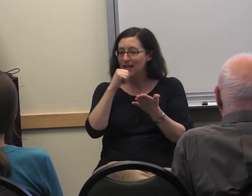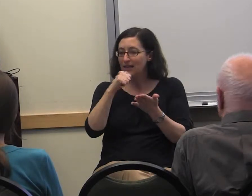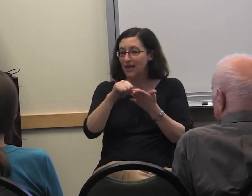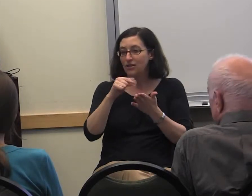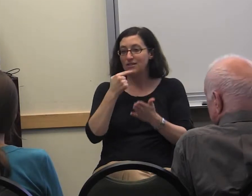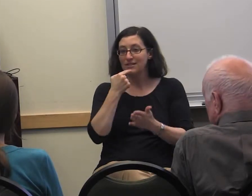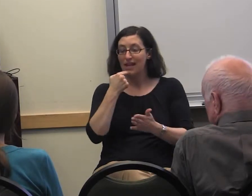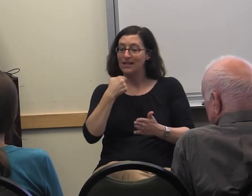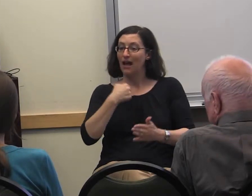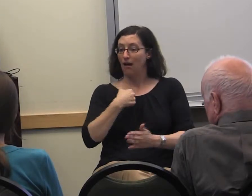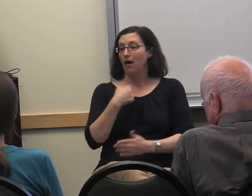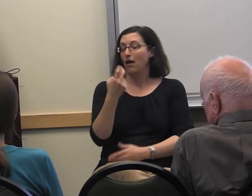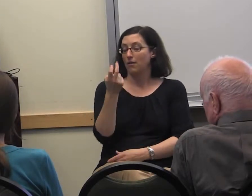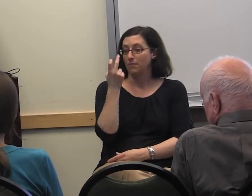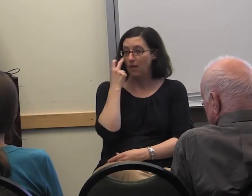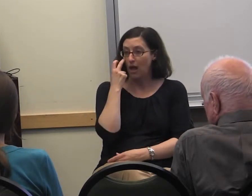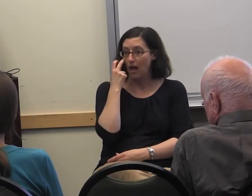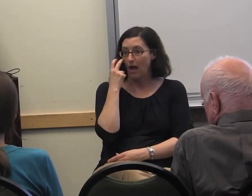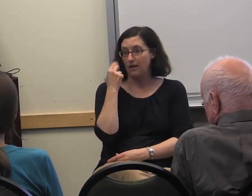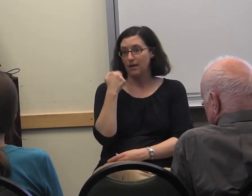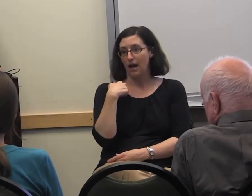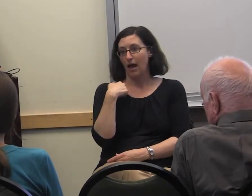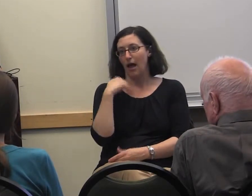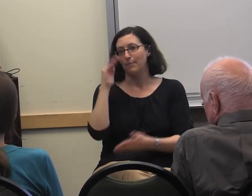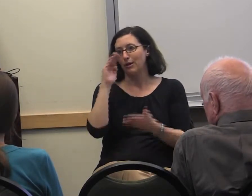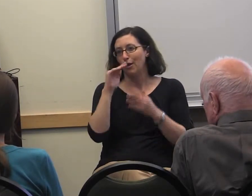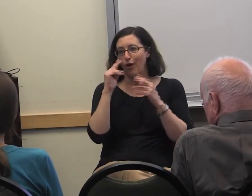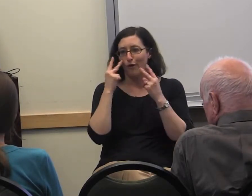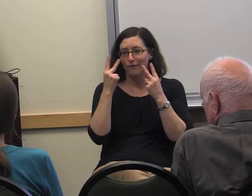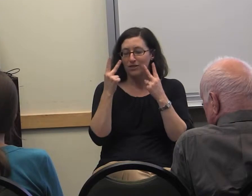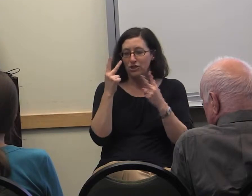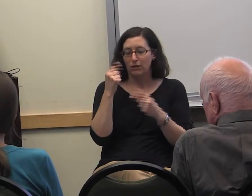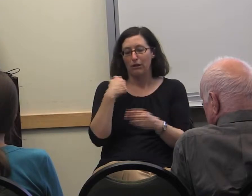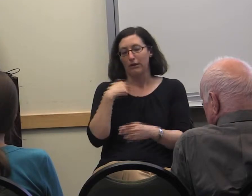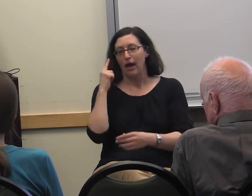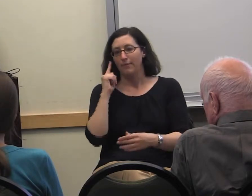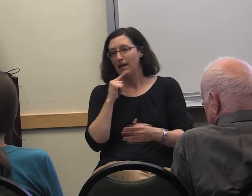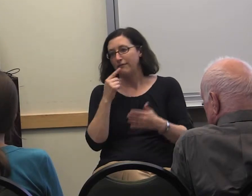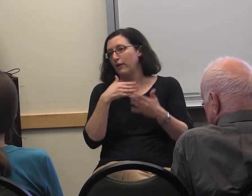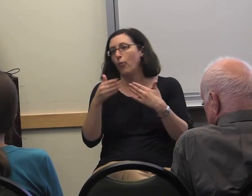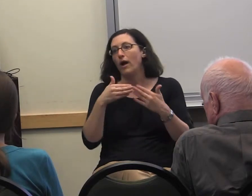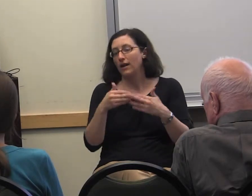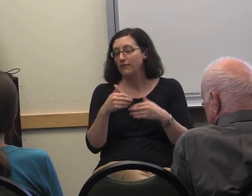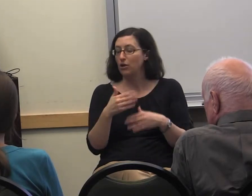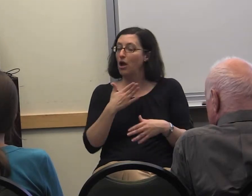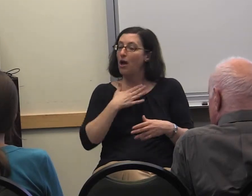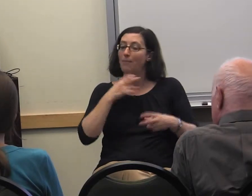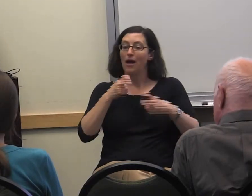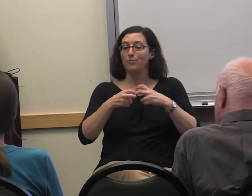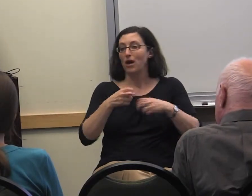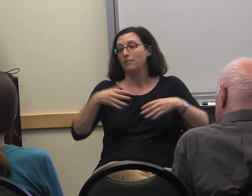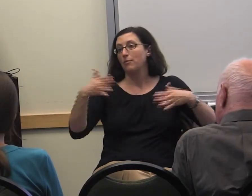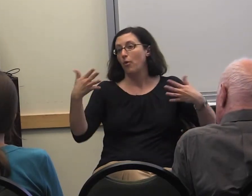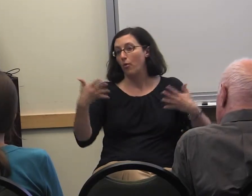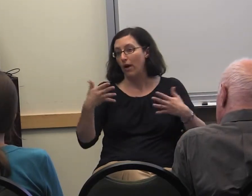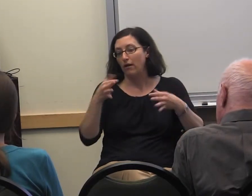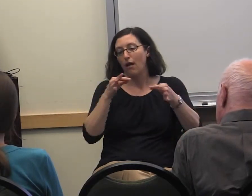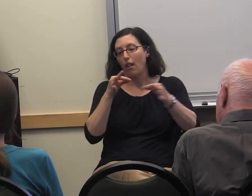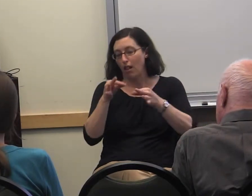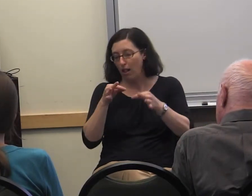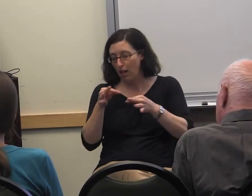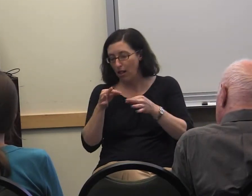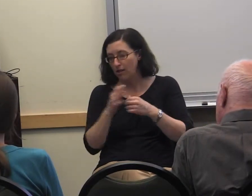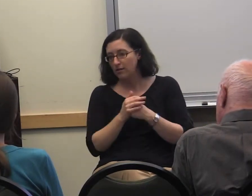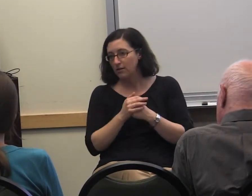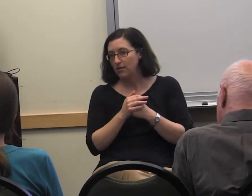I'm a blind user, or I'm a low vision user, or I'm a deaf user. Here's the issue I'm experiencing. Here's